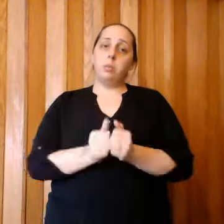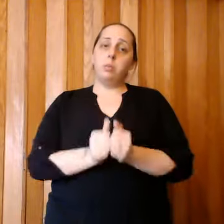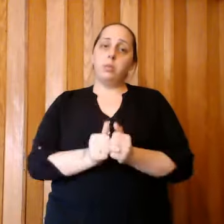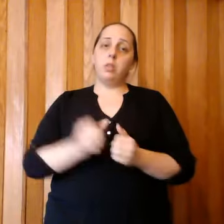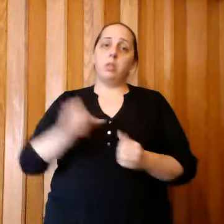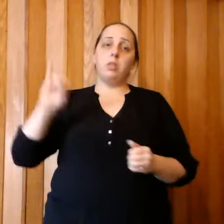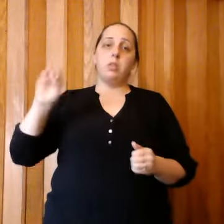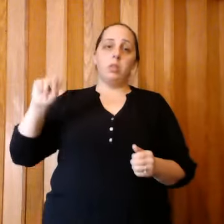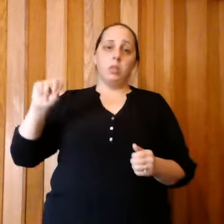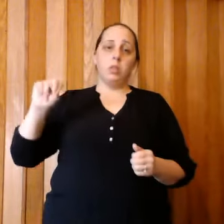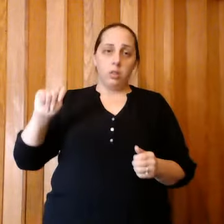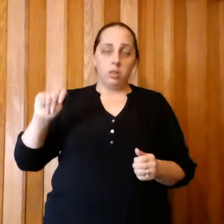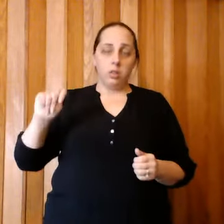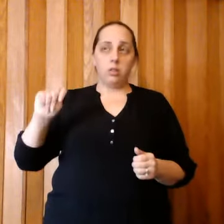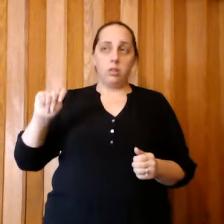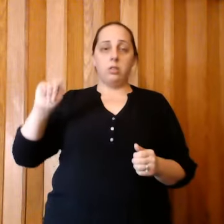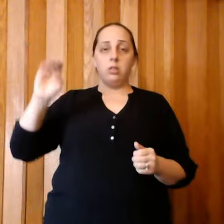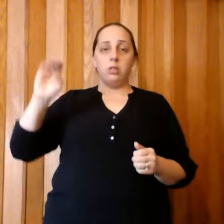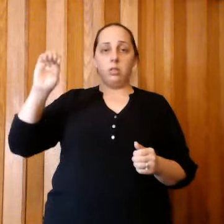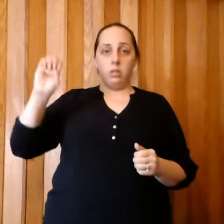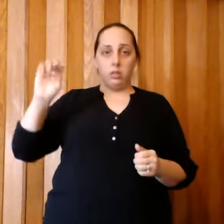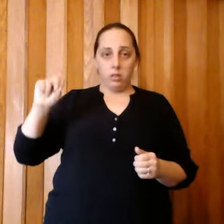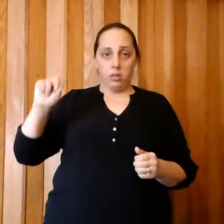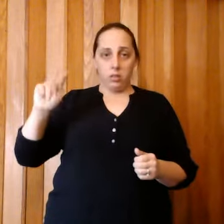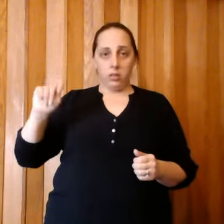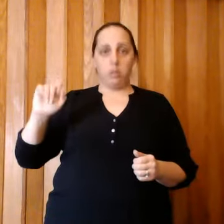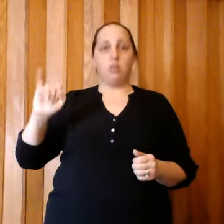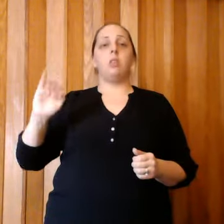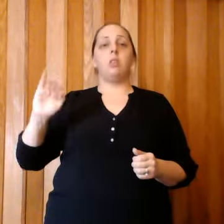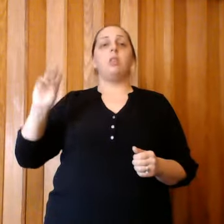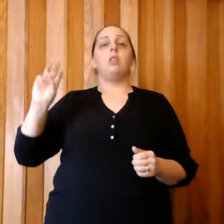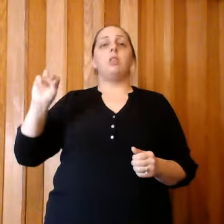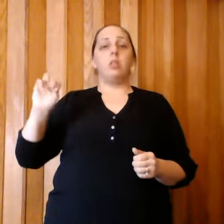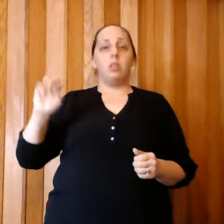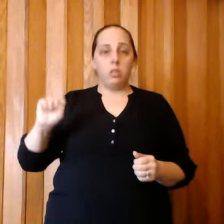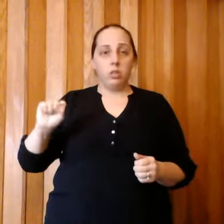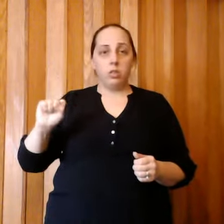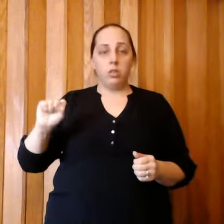I try to include all the kids in all aspects of the lesson I teach.